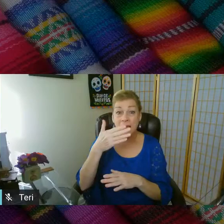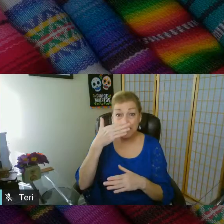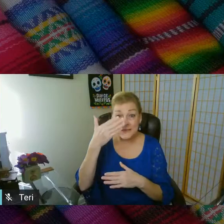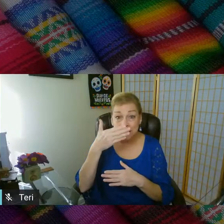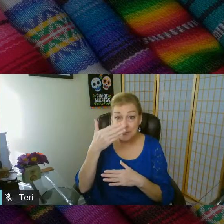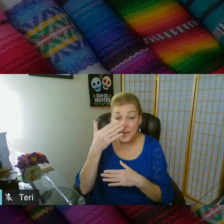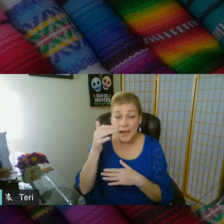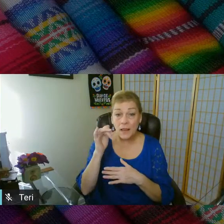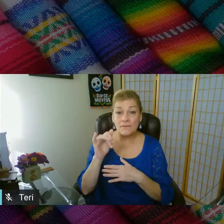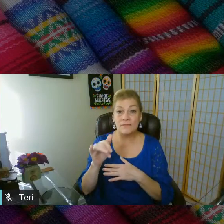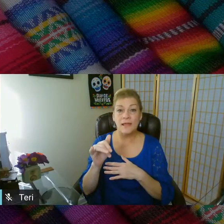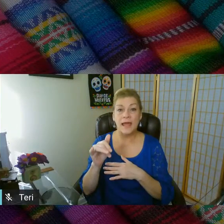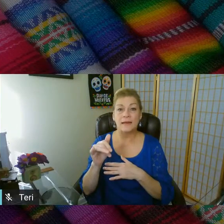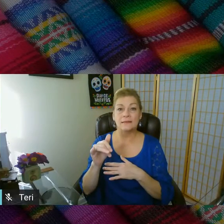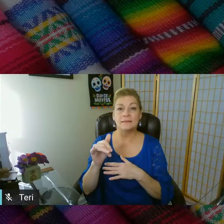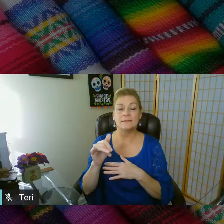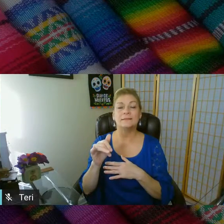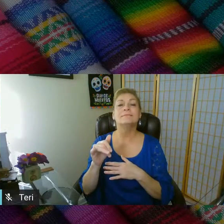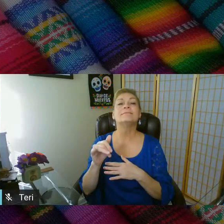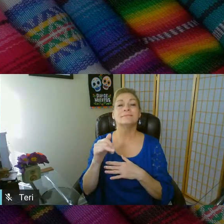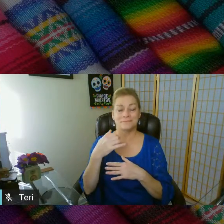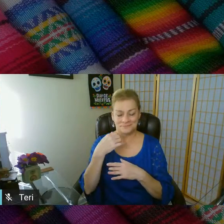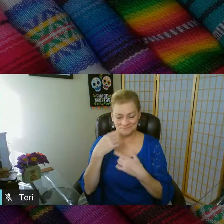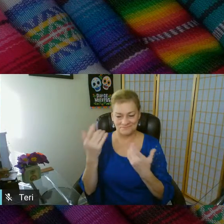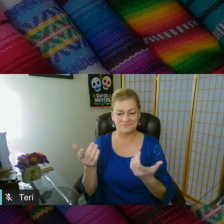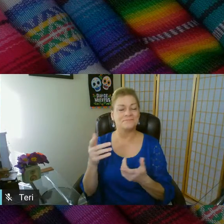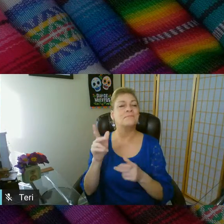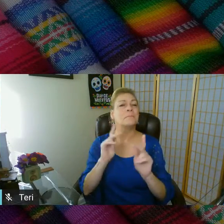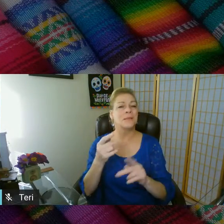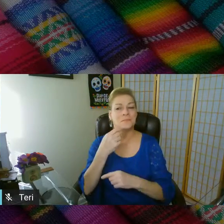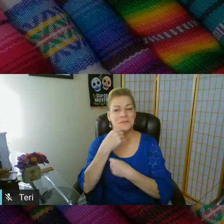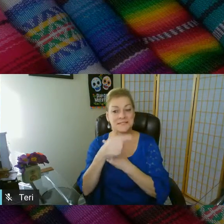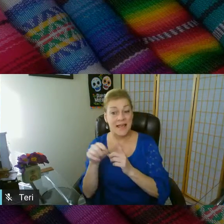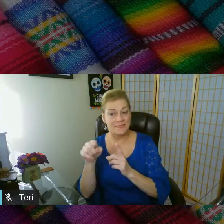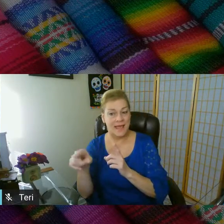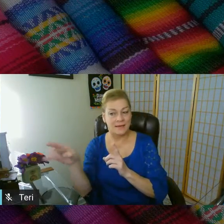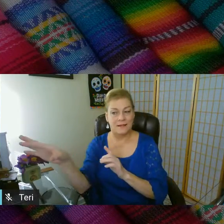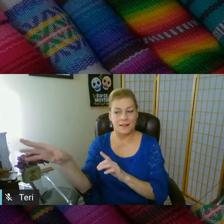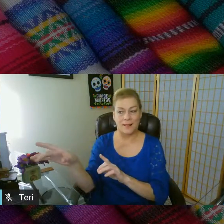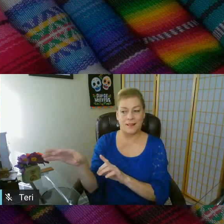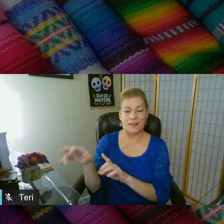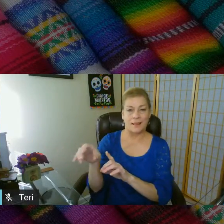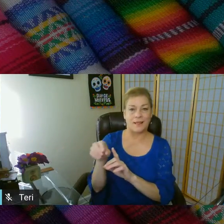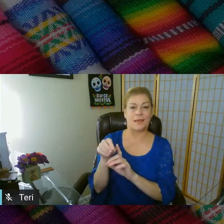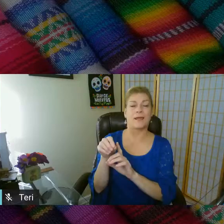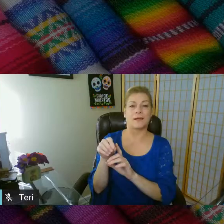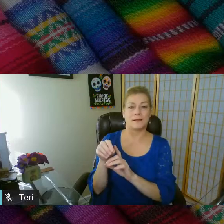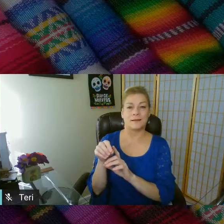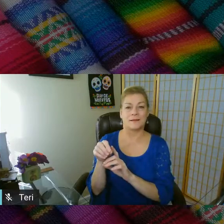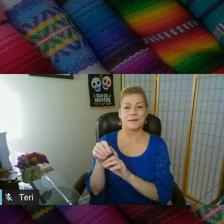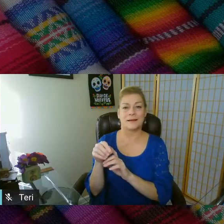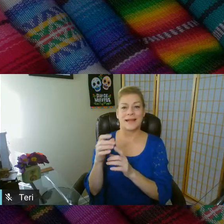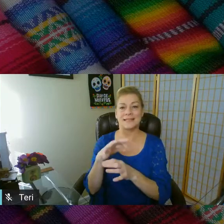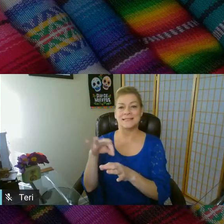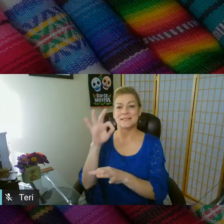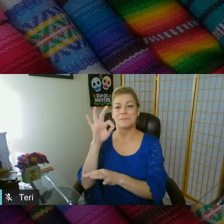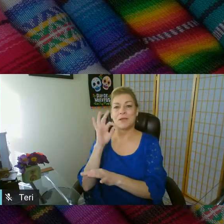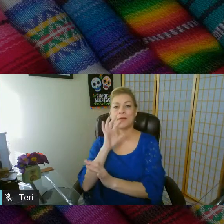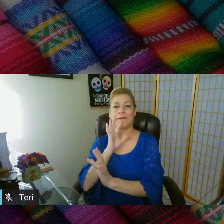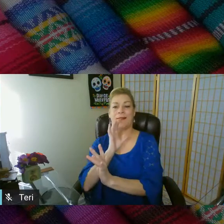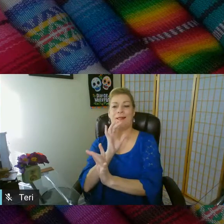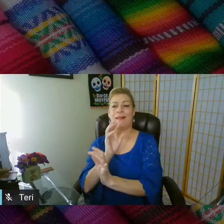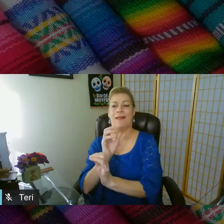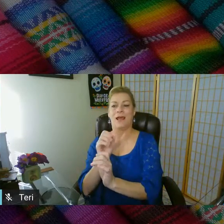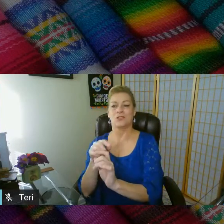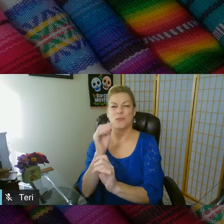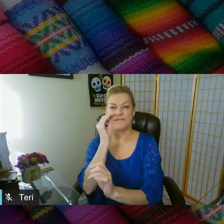marigolds is said to attract the spirits. And that because they're so sweet, such a sweet scent, that it would attract the spirits to come. So